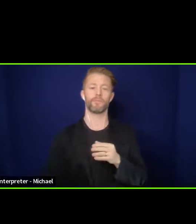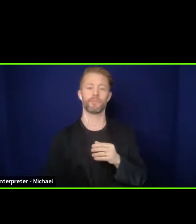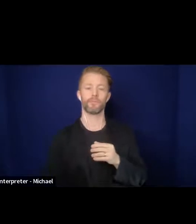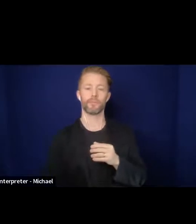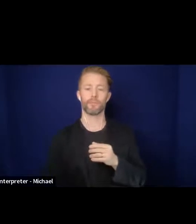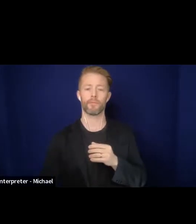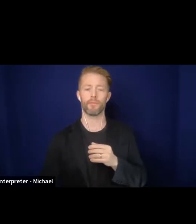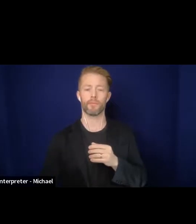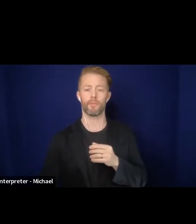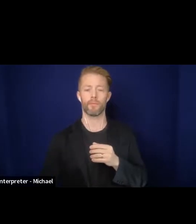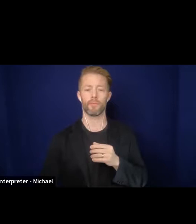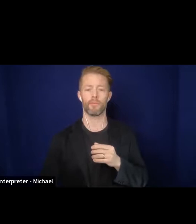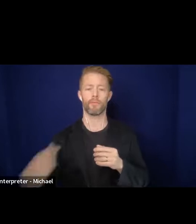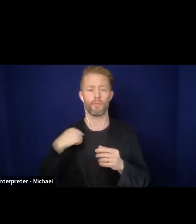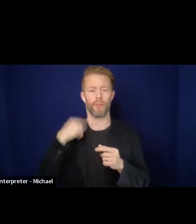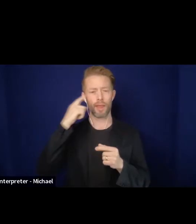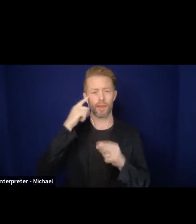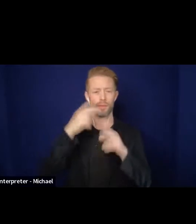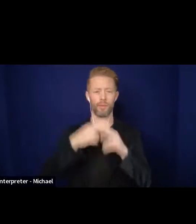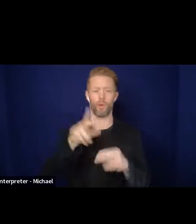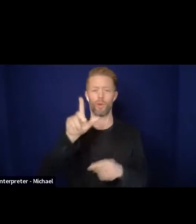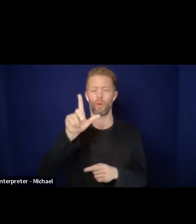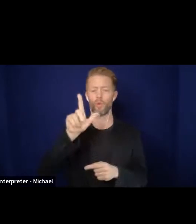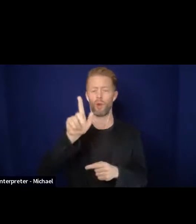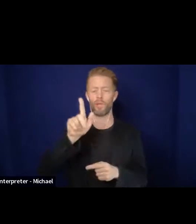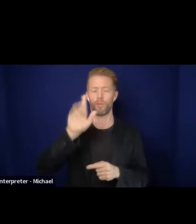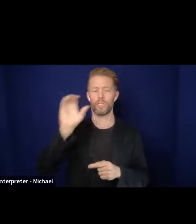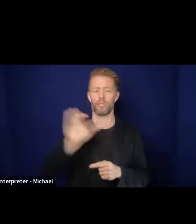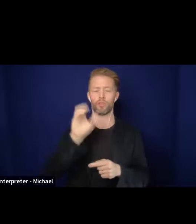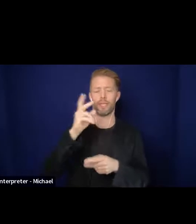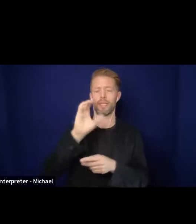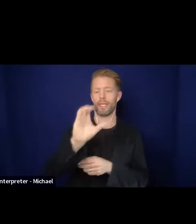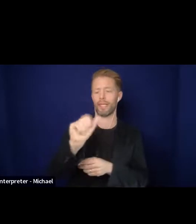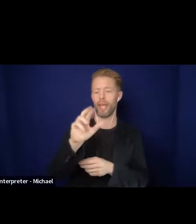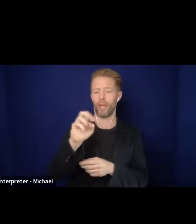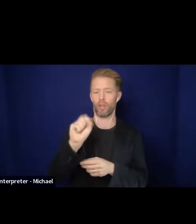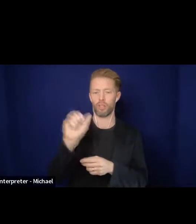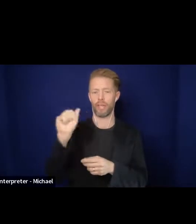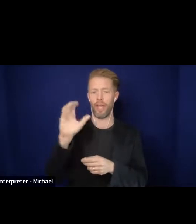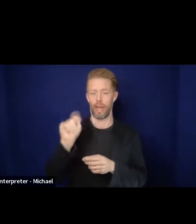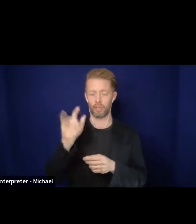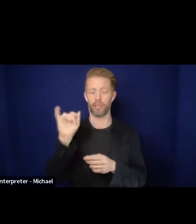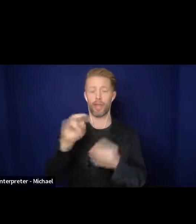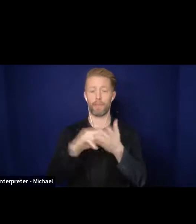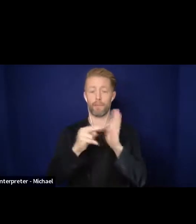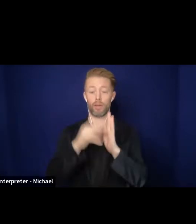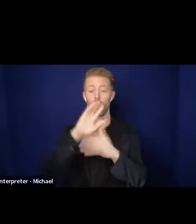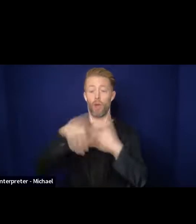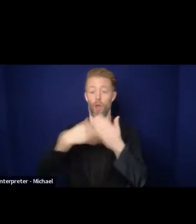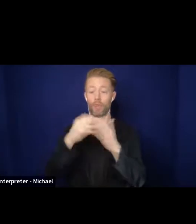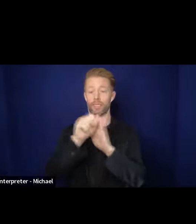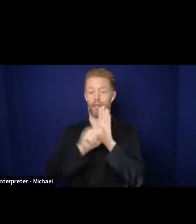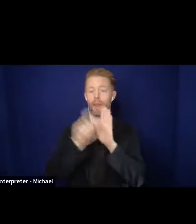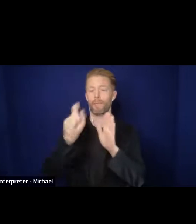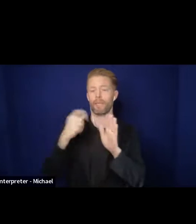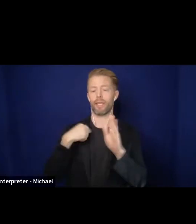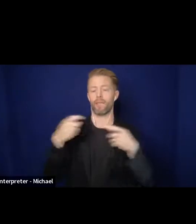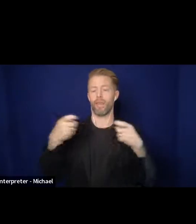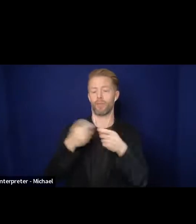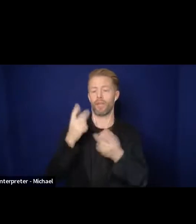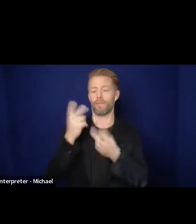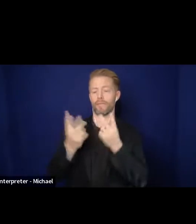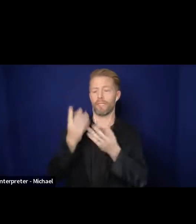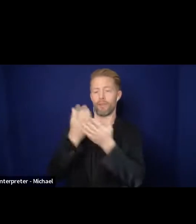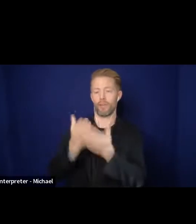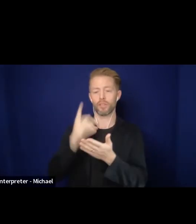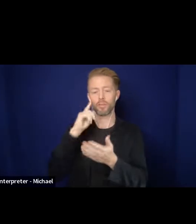the 21st Century Cures Act from 2016 that mandates that all states implement electronic visit verification for all Medicaid